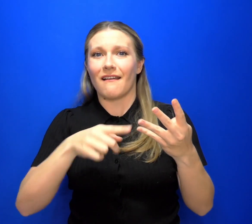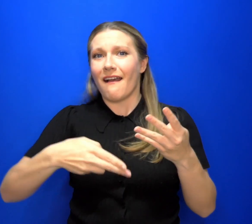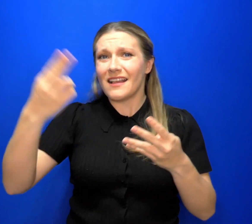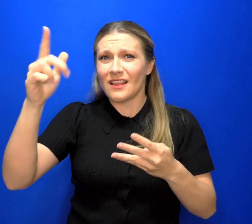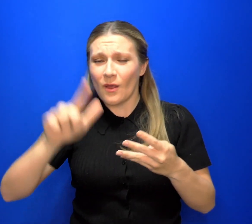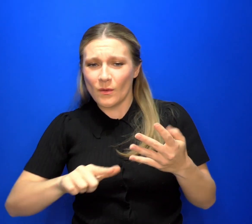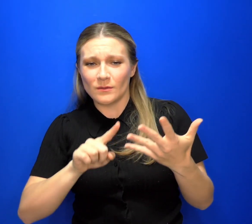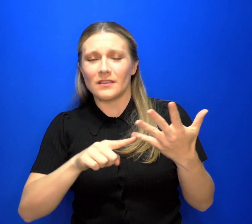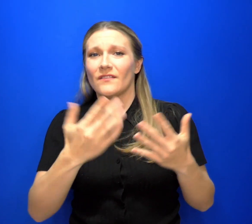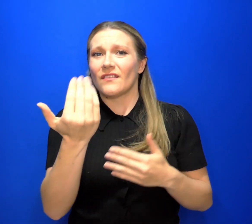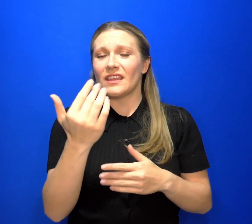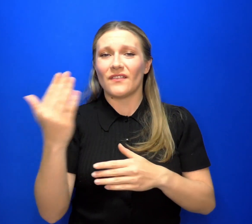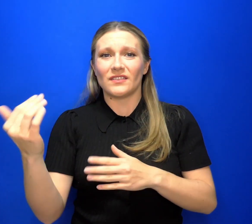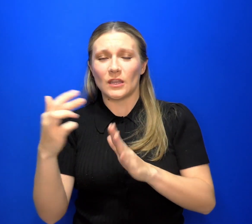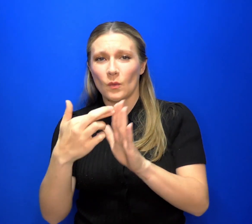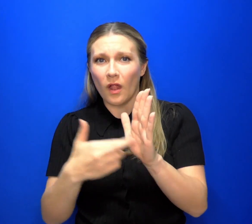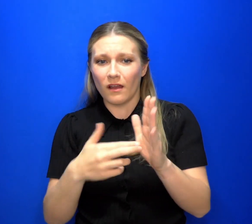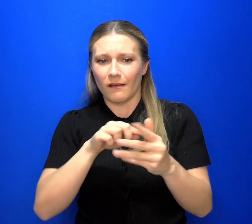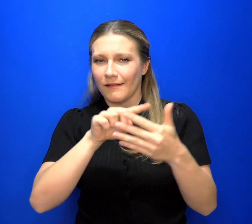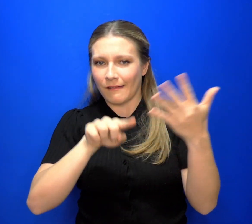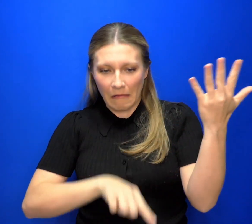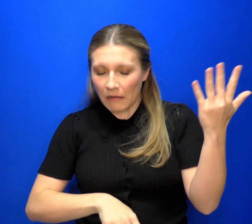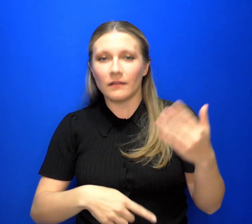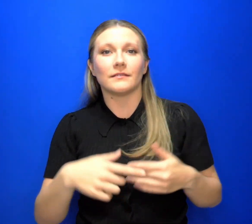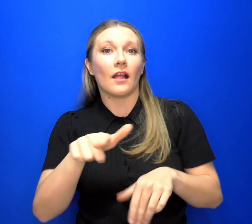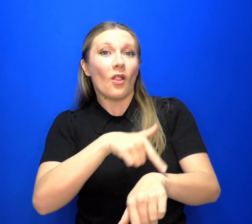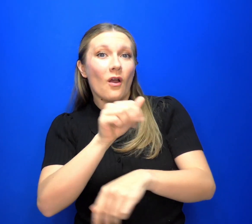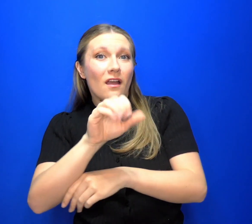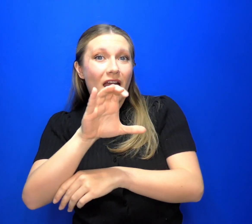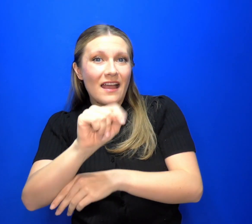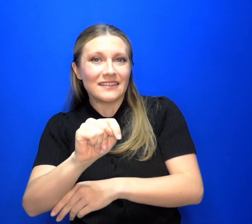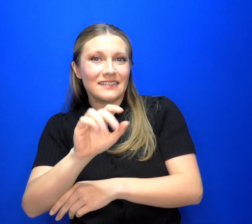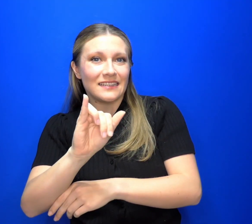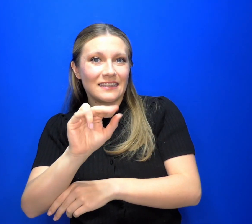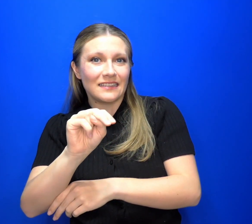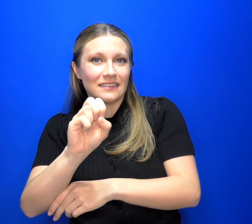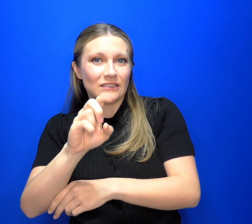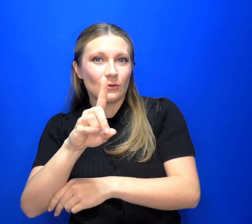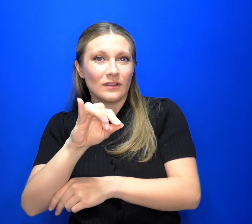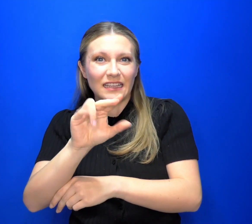and lows, the 15-15 rule, long-acting insulin, fear of insulin,